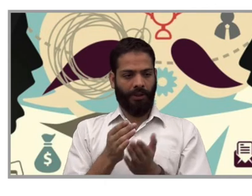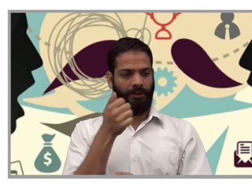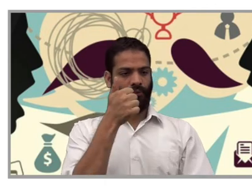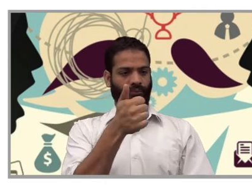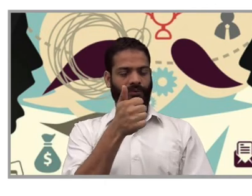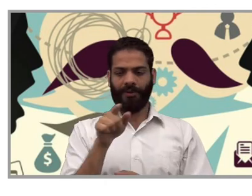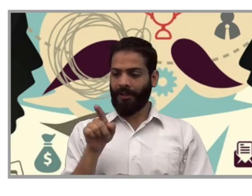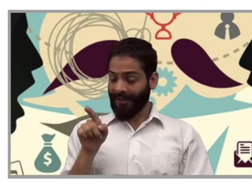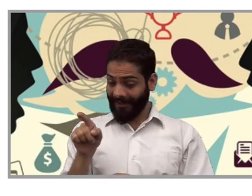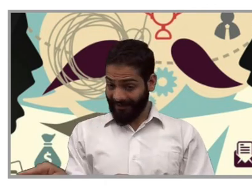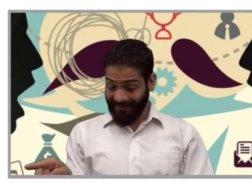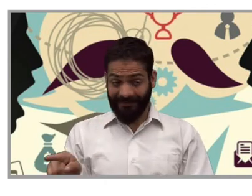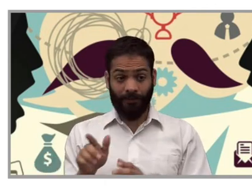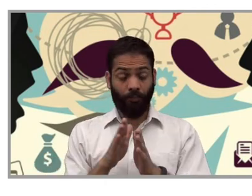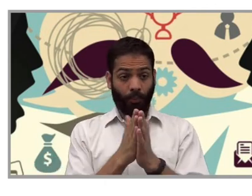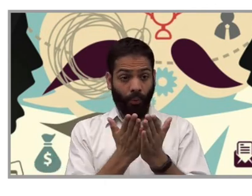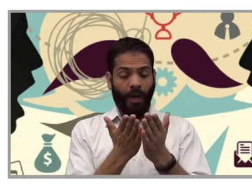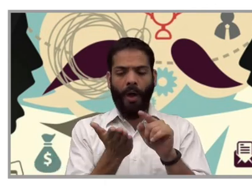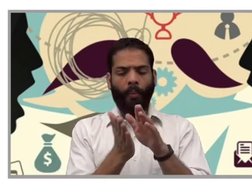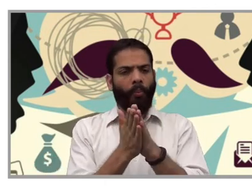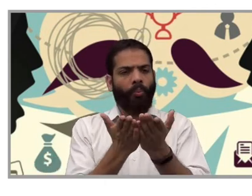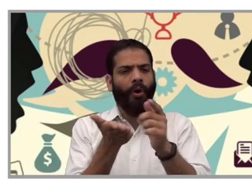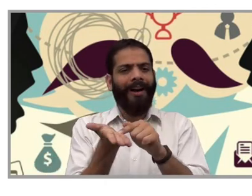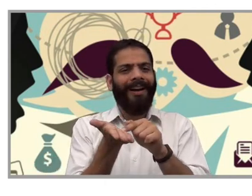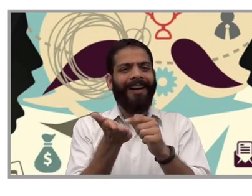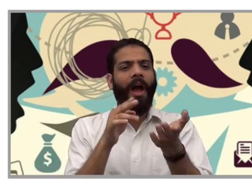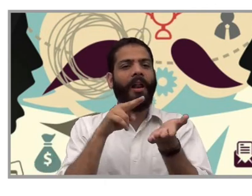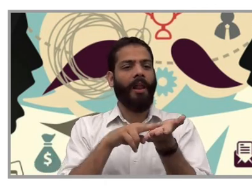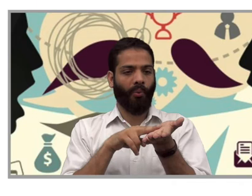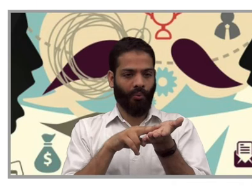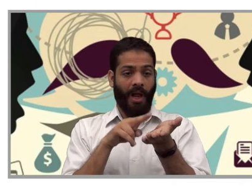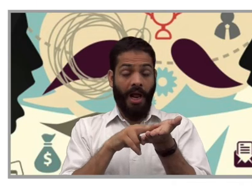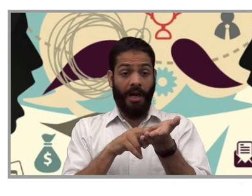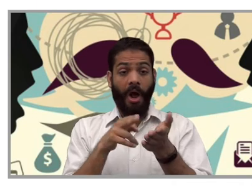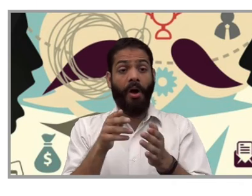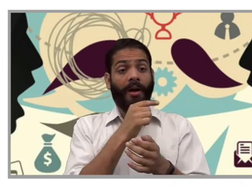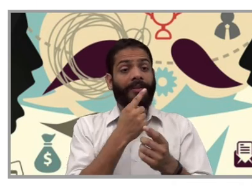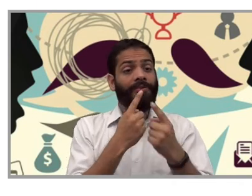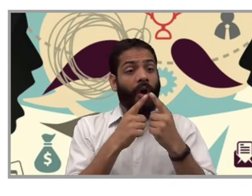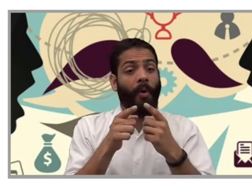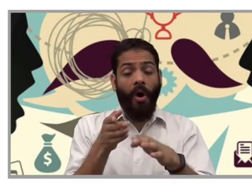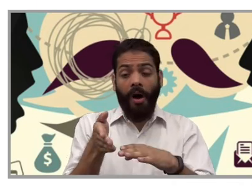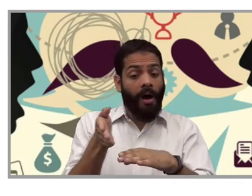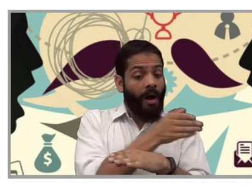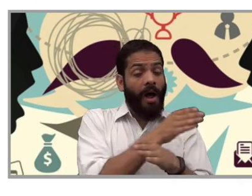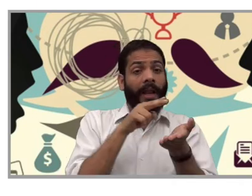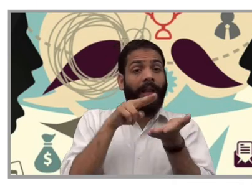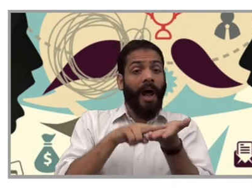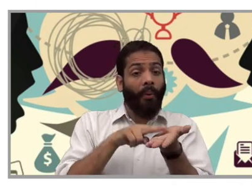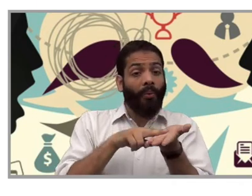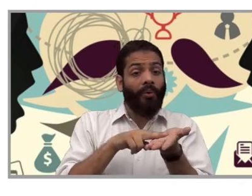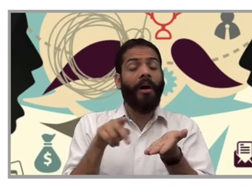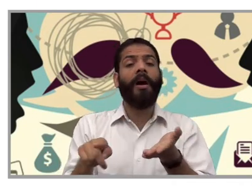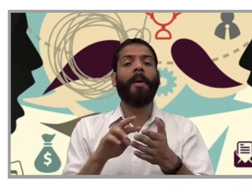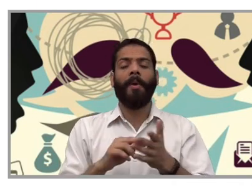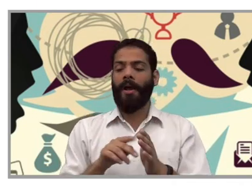assume them to be pronoun in this unit. The index to the signer and address is argued to be an instance